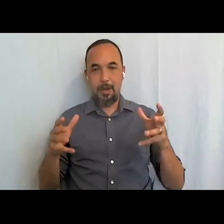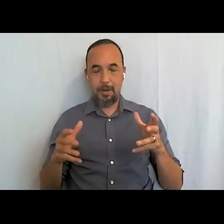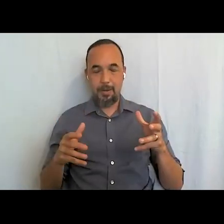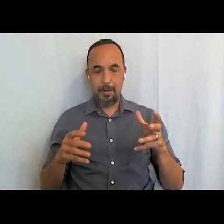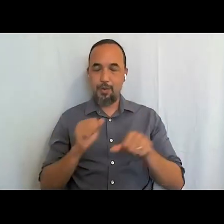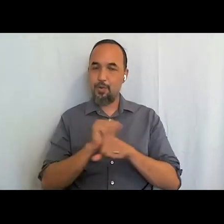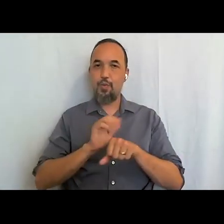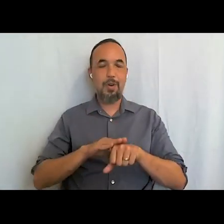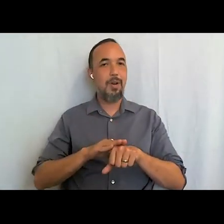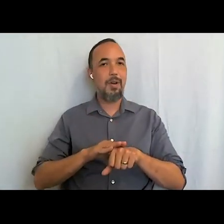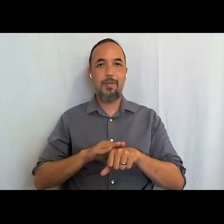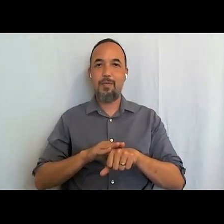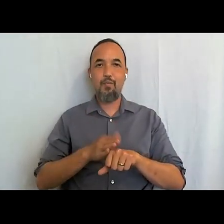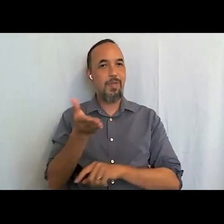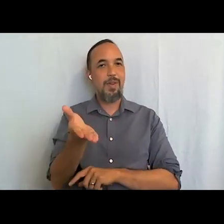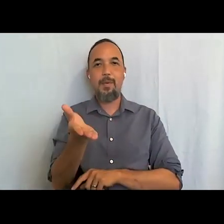where you are.